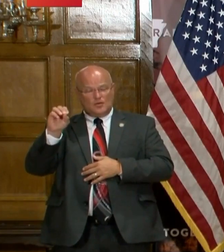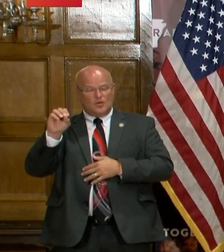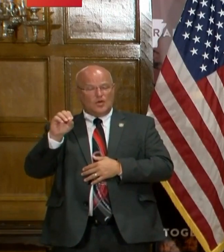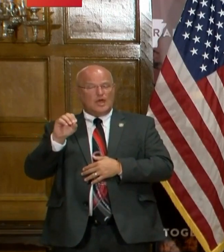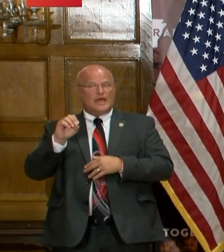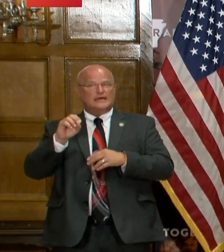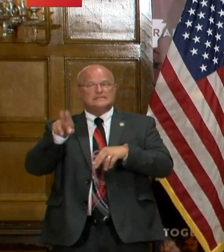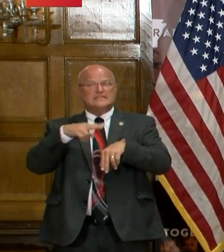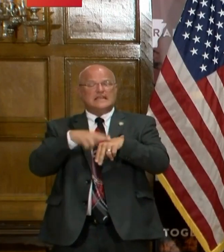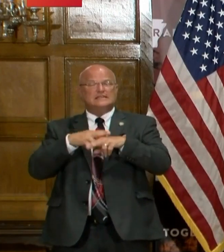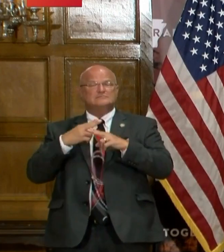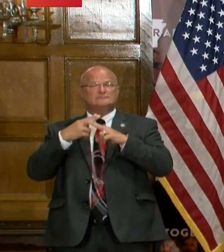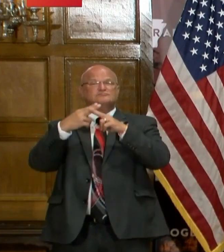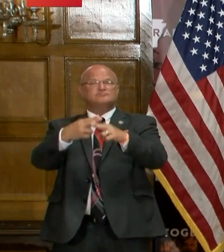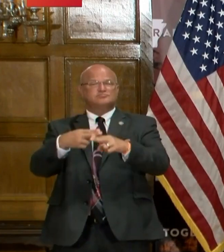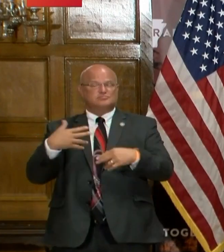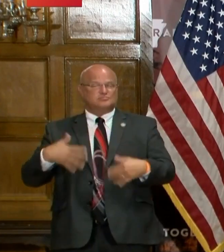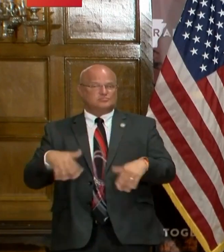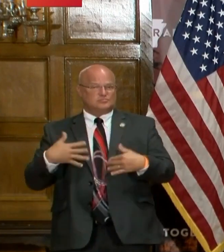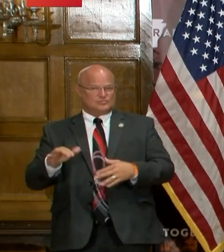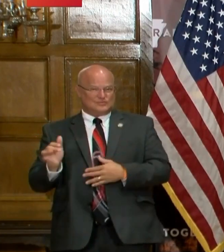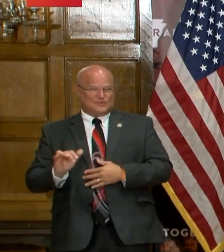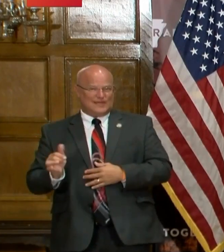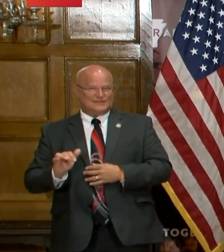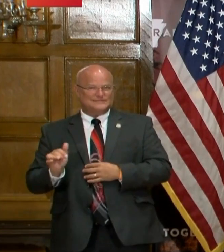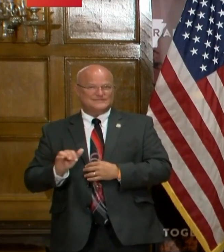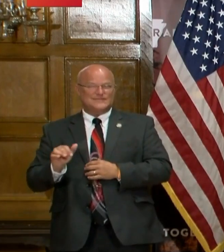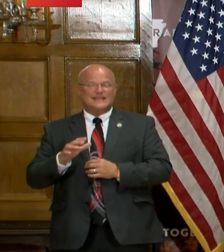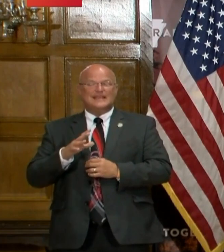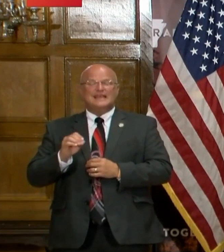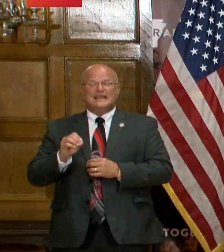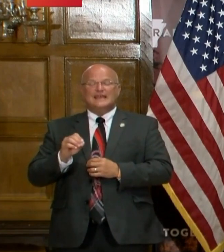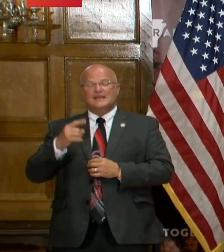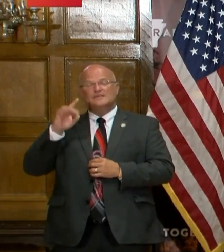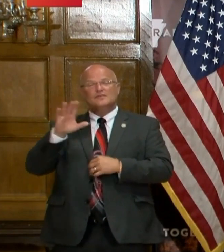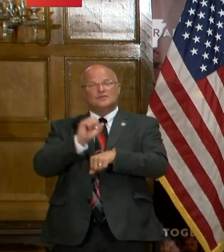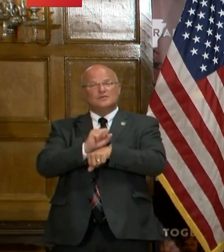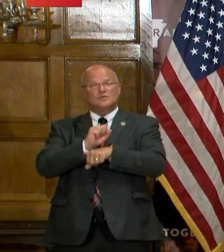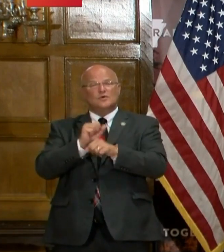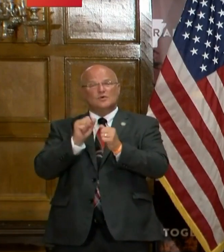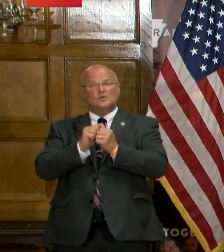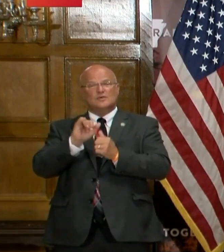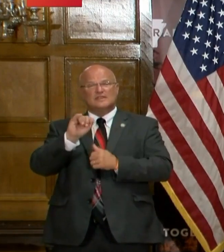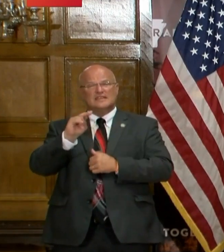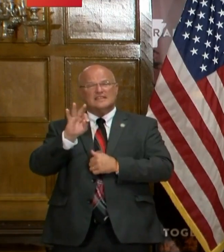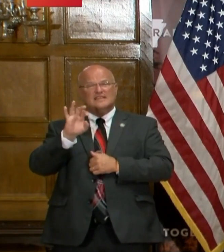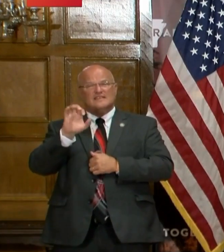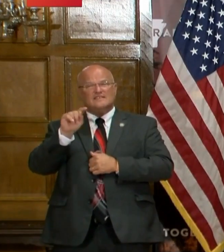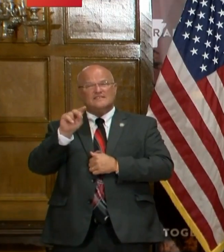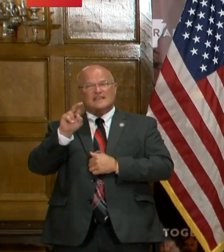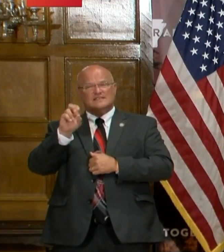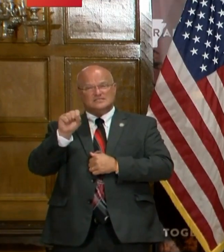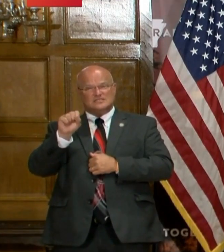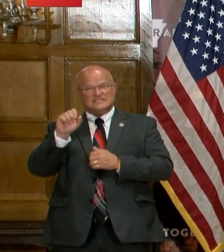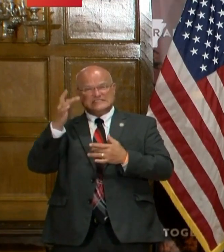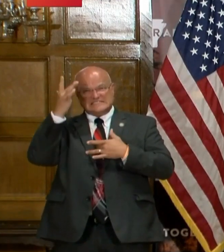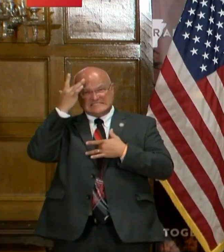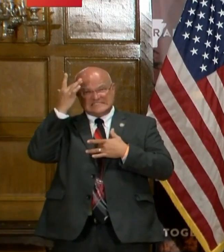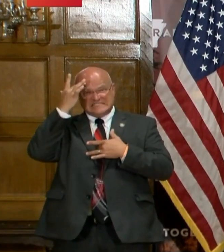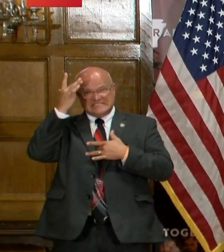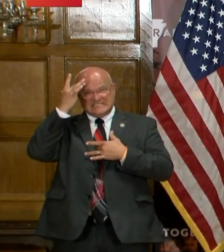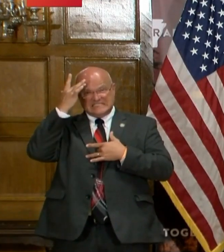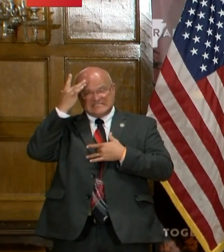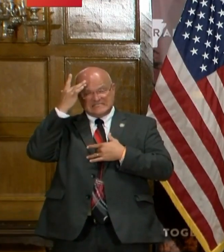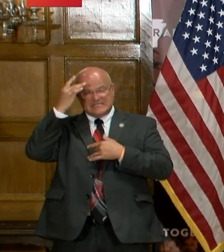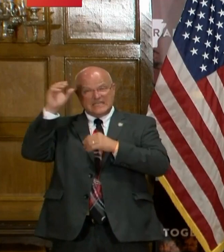distinguished national reputation as well for his work with infectious disease. Dr.